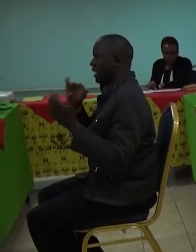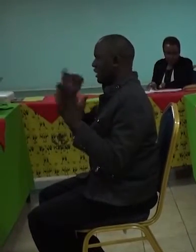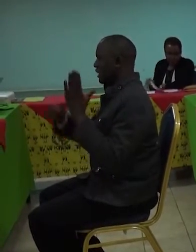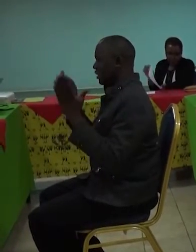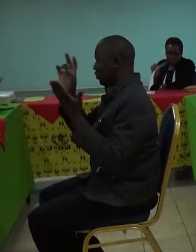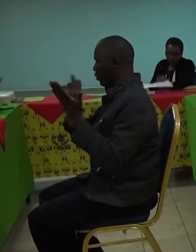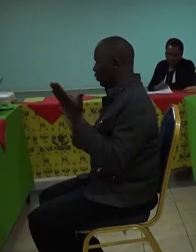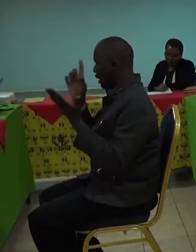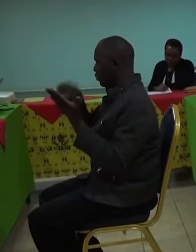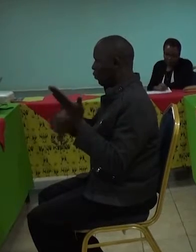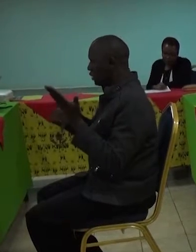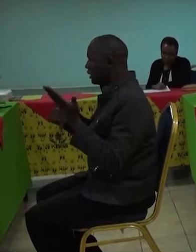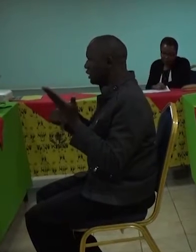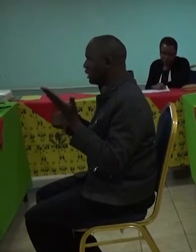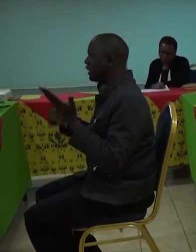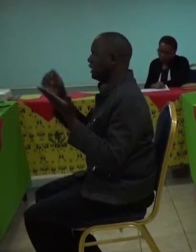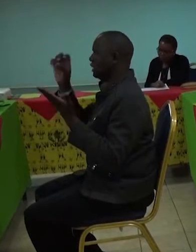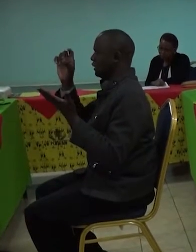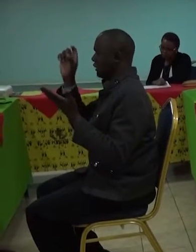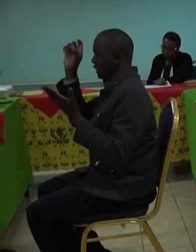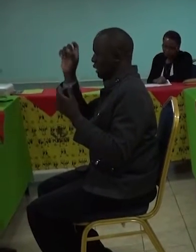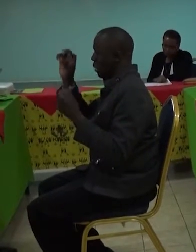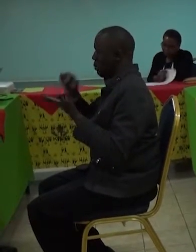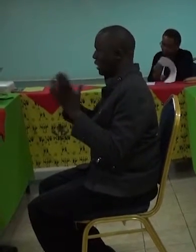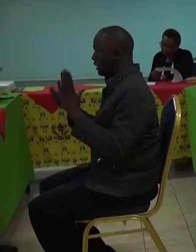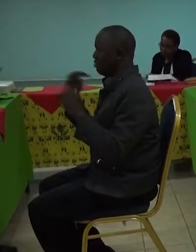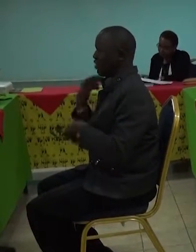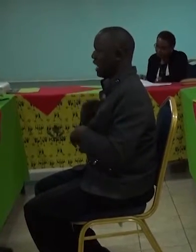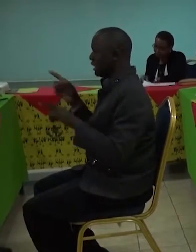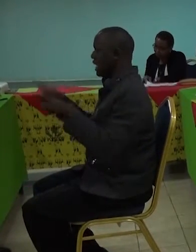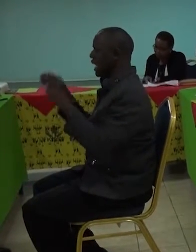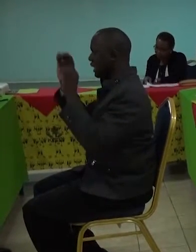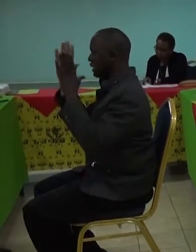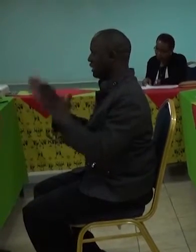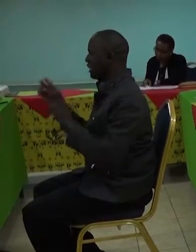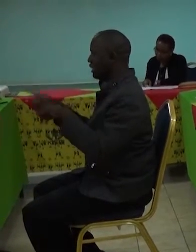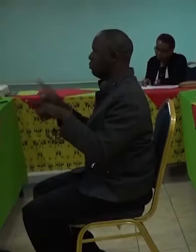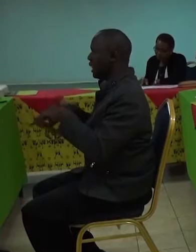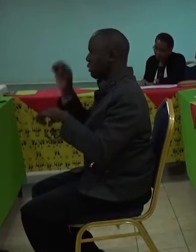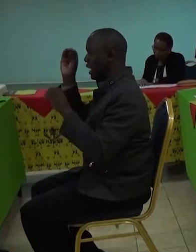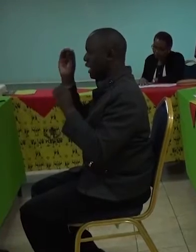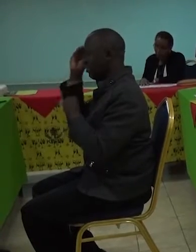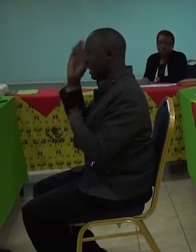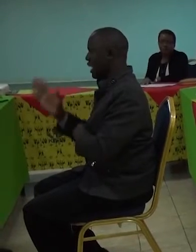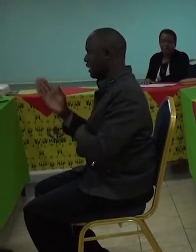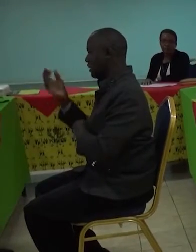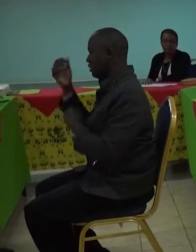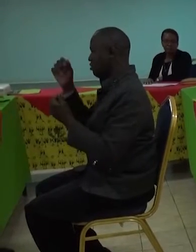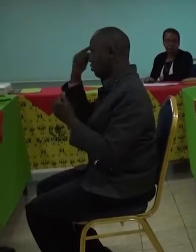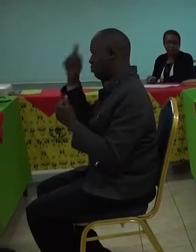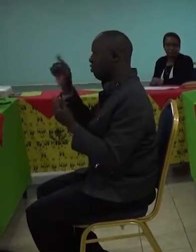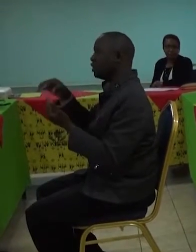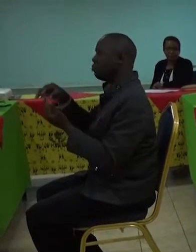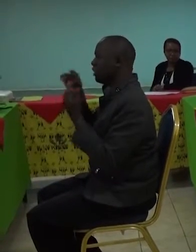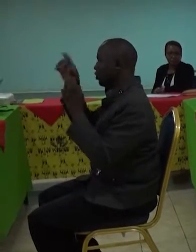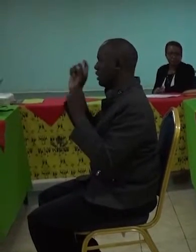at what it means for this program and for learners with special needs.